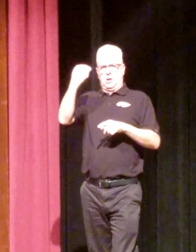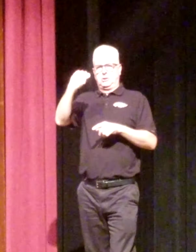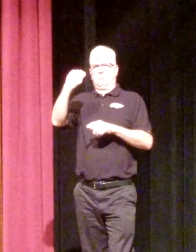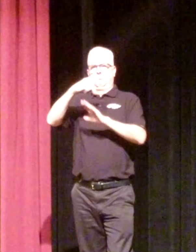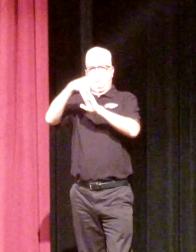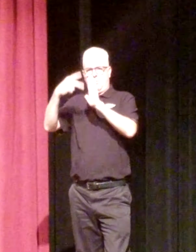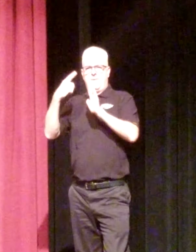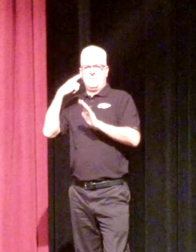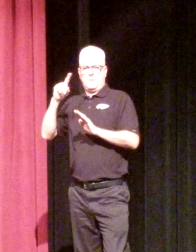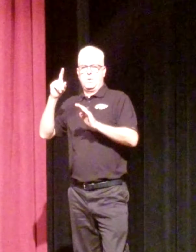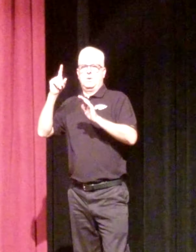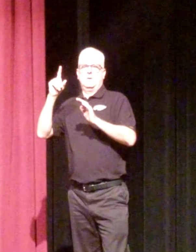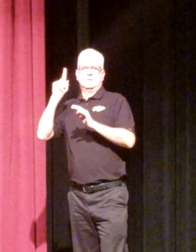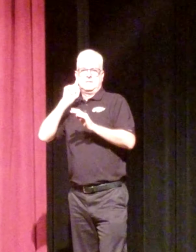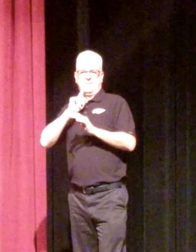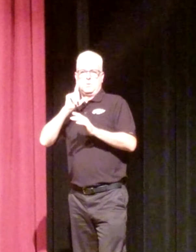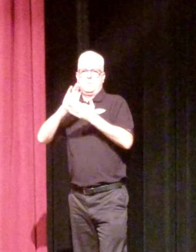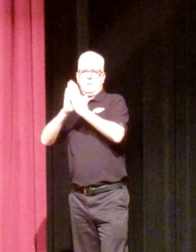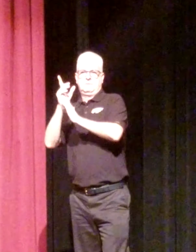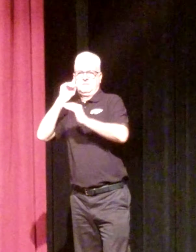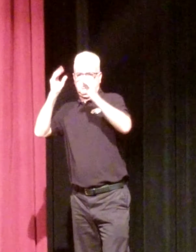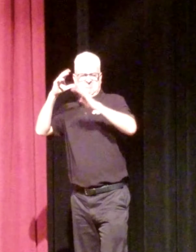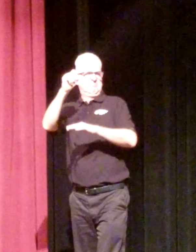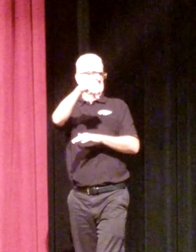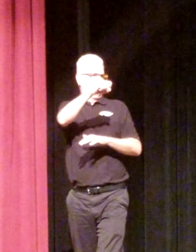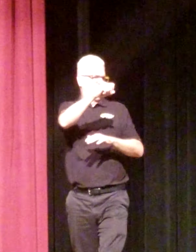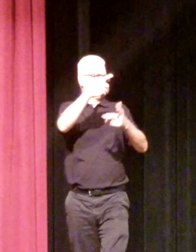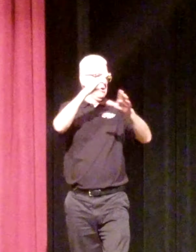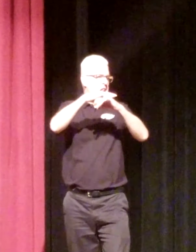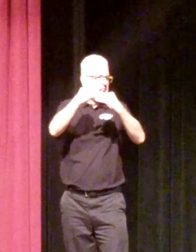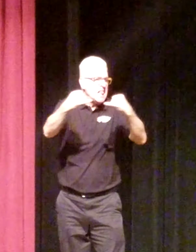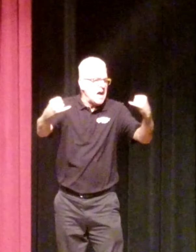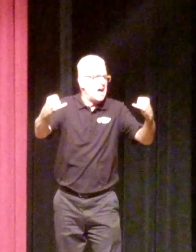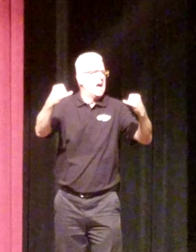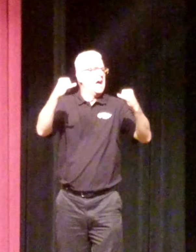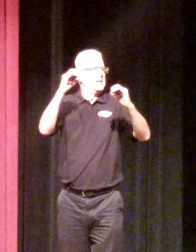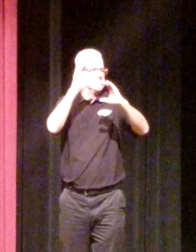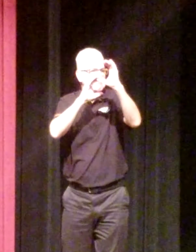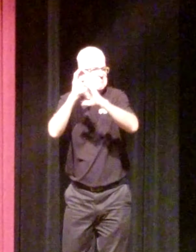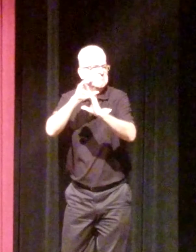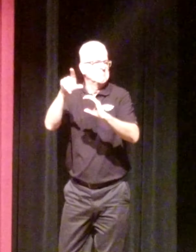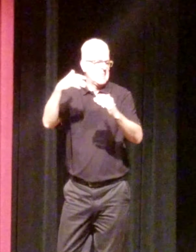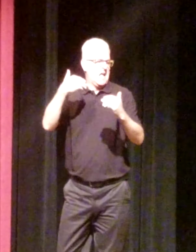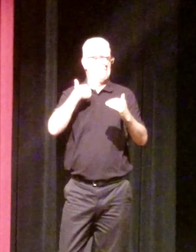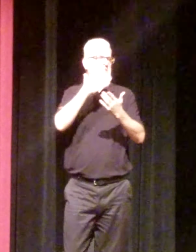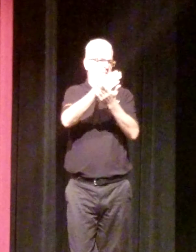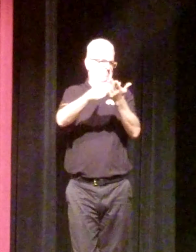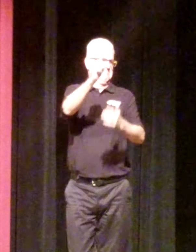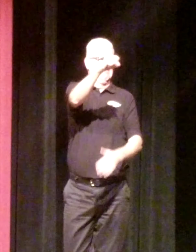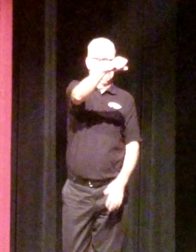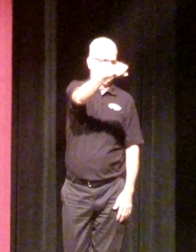yes, there are scholarships programs for deaf people to be deaf teachers. Online, you could look for that. Yes.